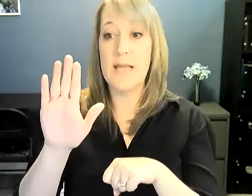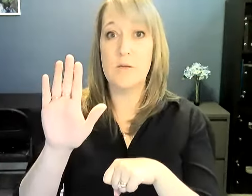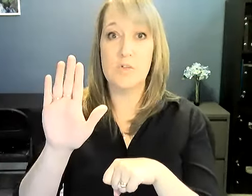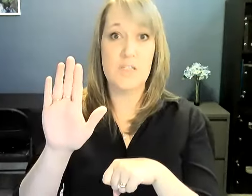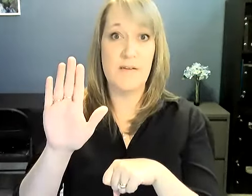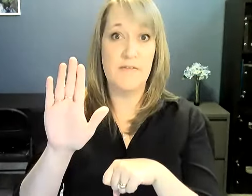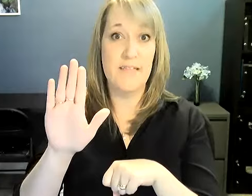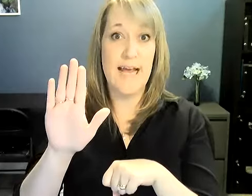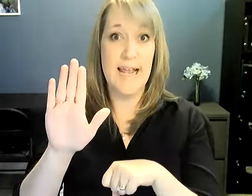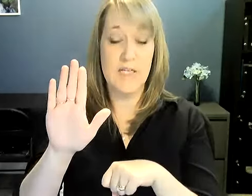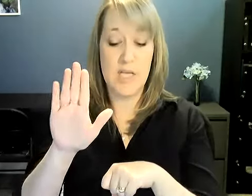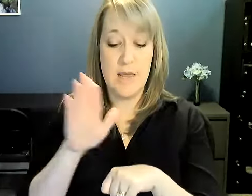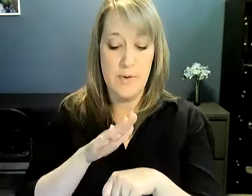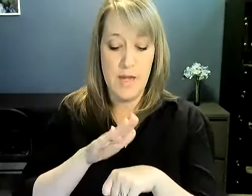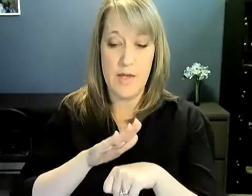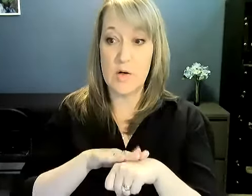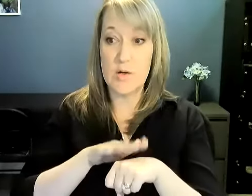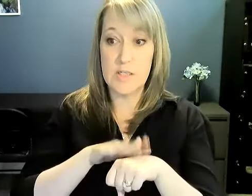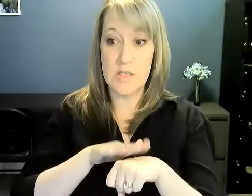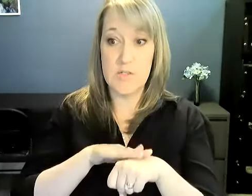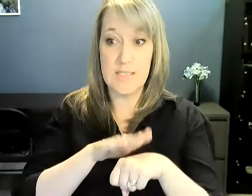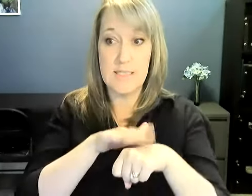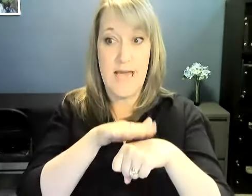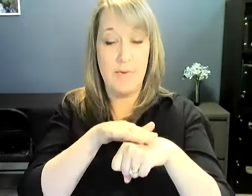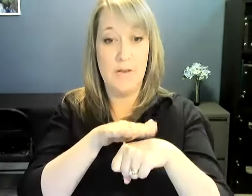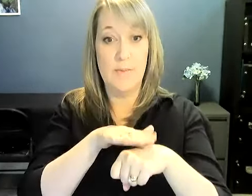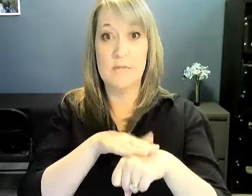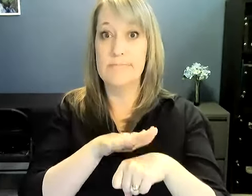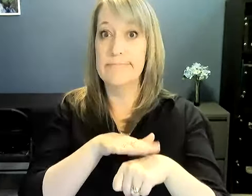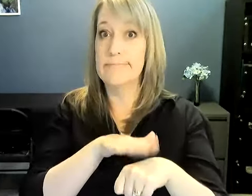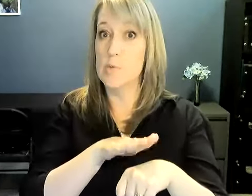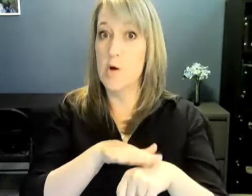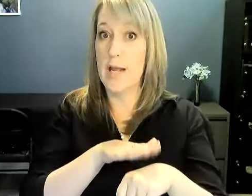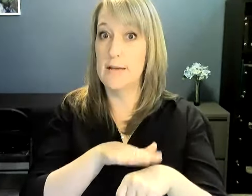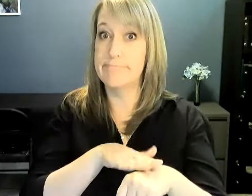hand will just be a flat hand shape, and you're going to just tap a little bit. Warning.